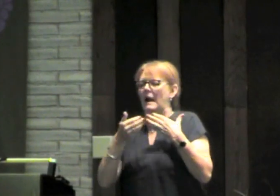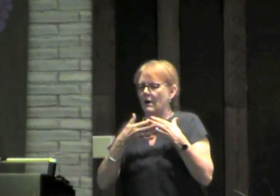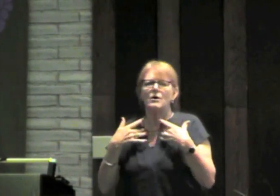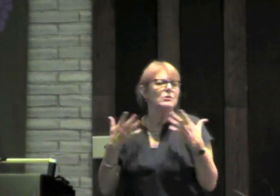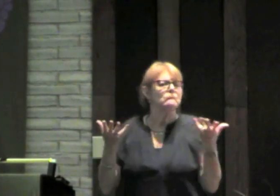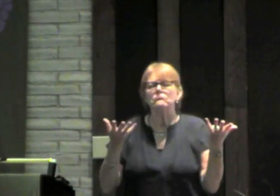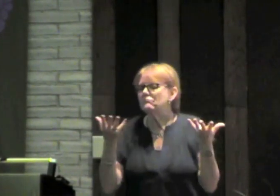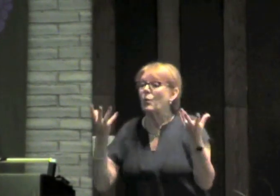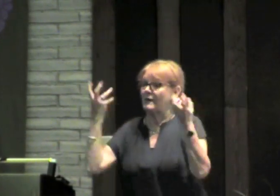way.